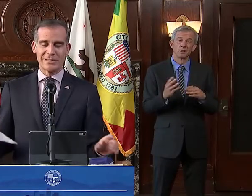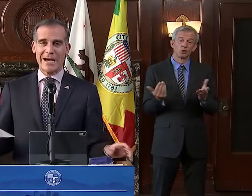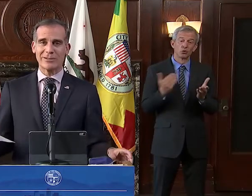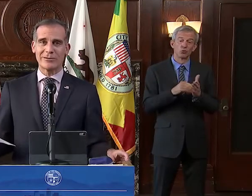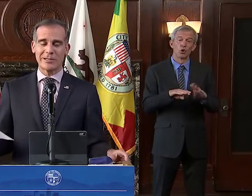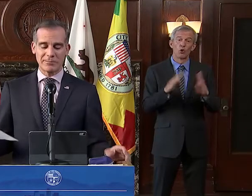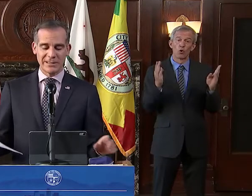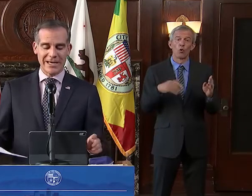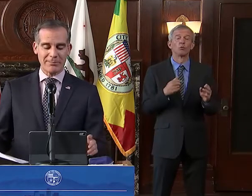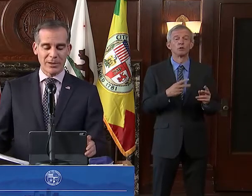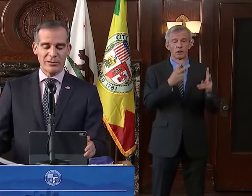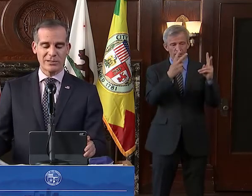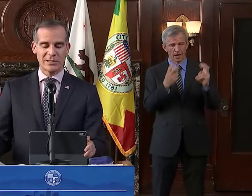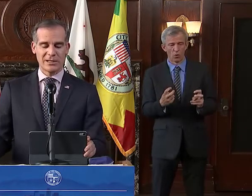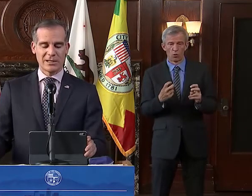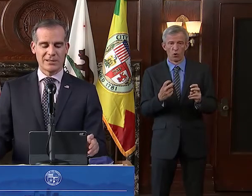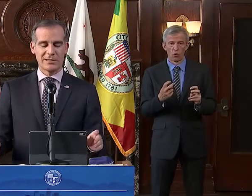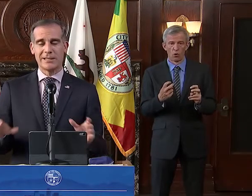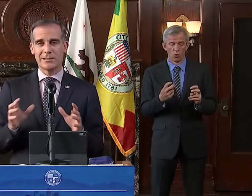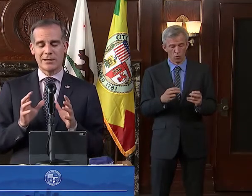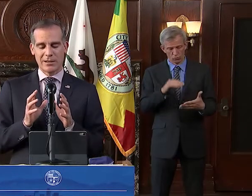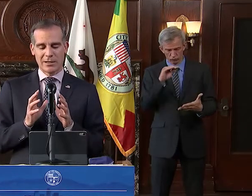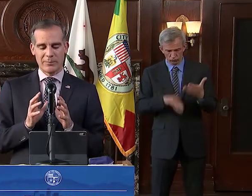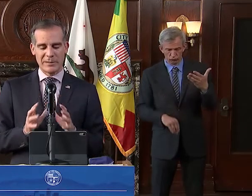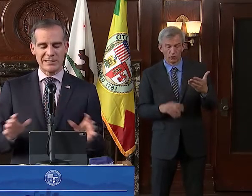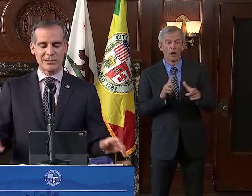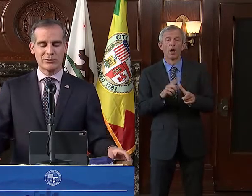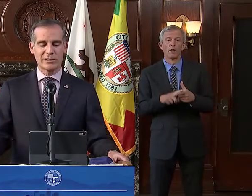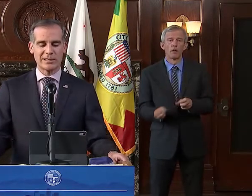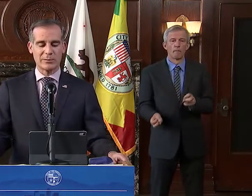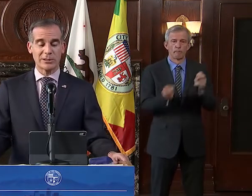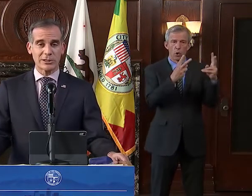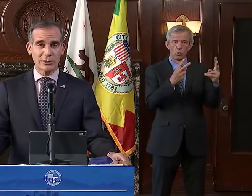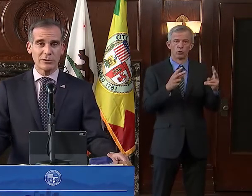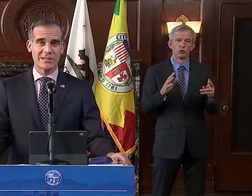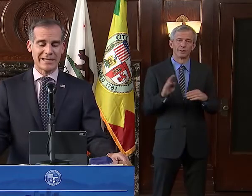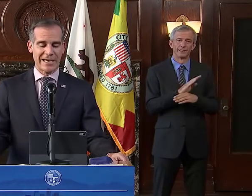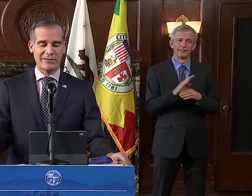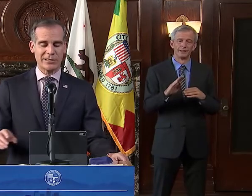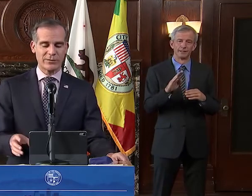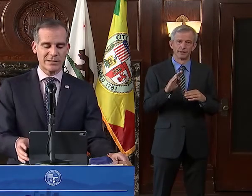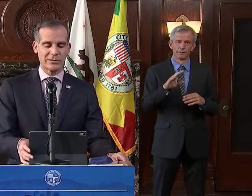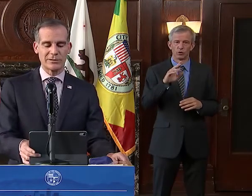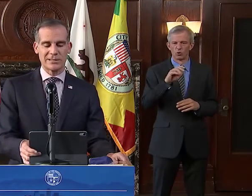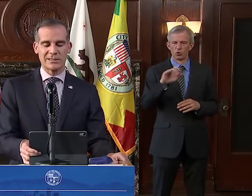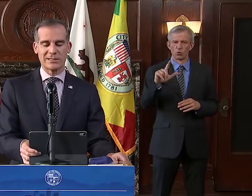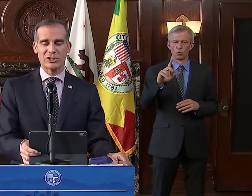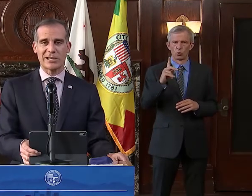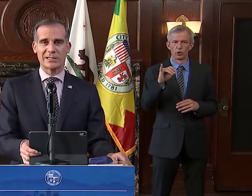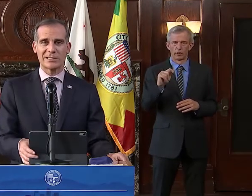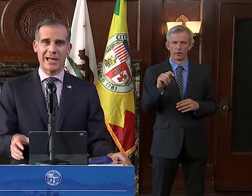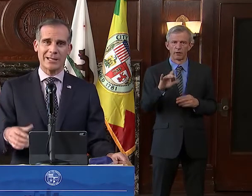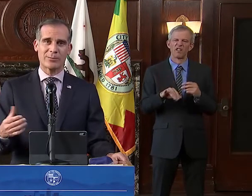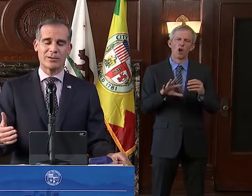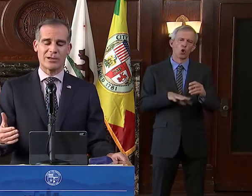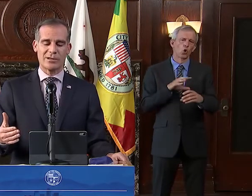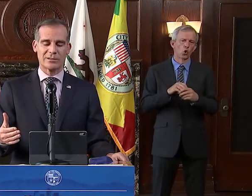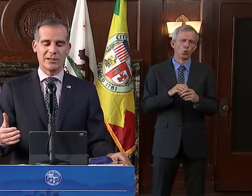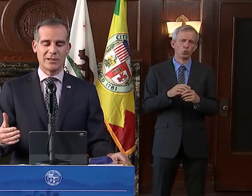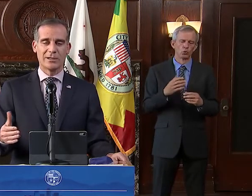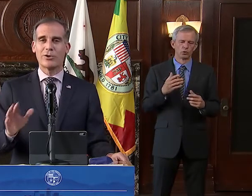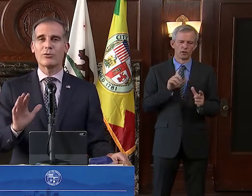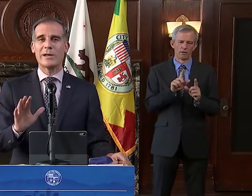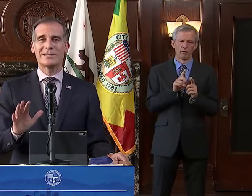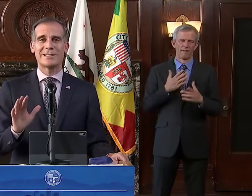reopening should download, complete, and post the city's business toolkit, which includes that county's physical distancing checklist and the